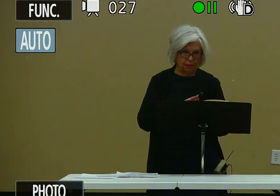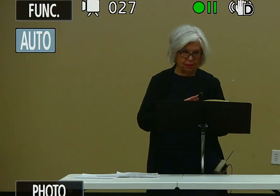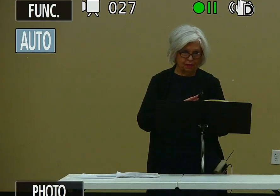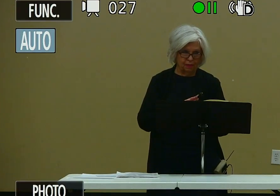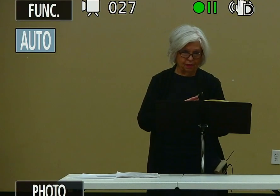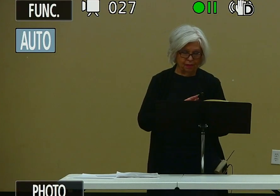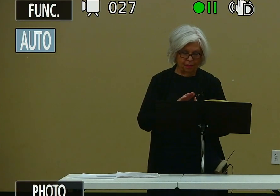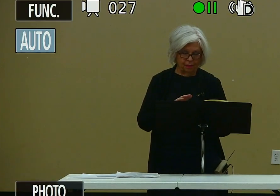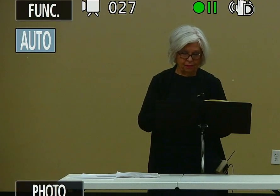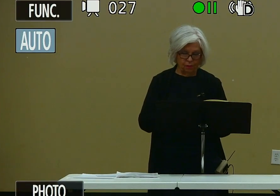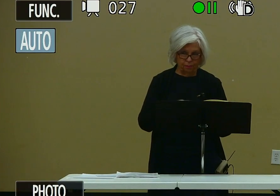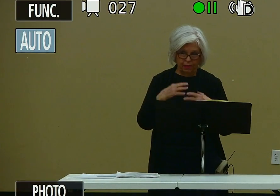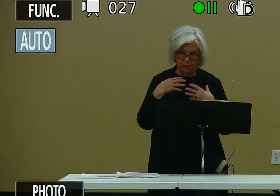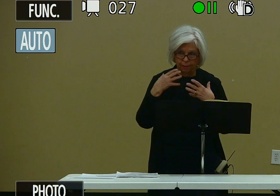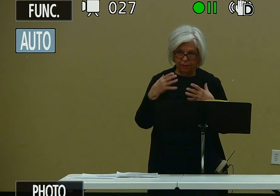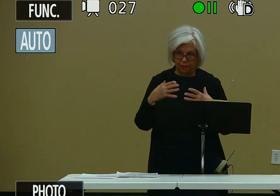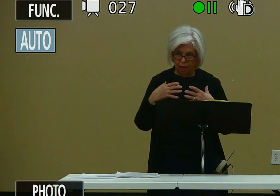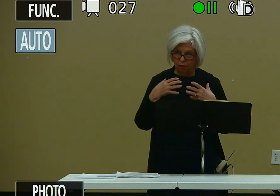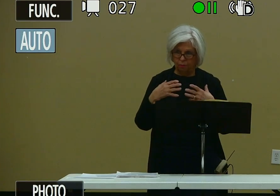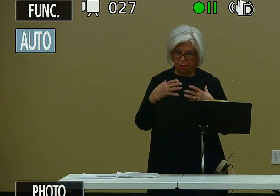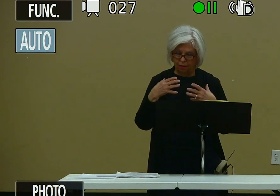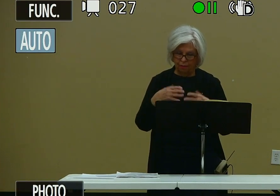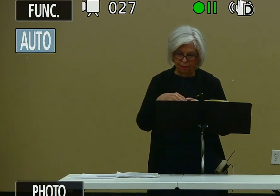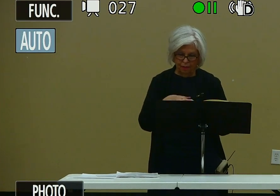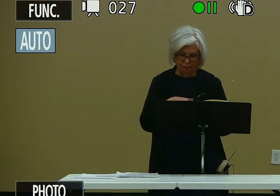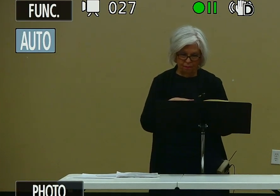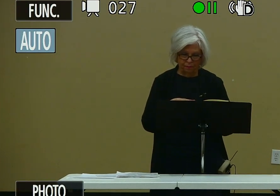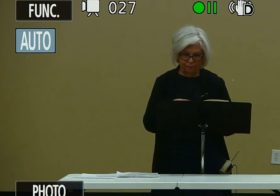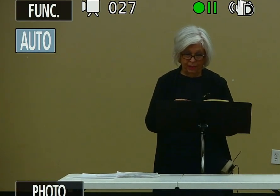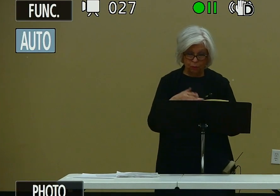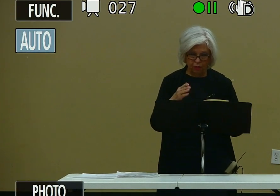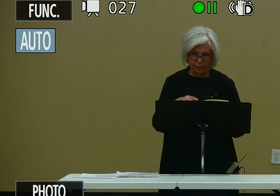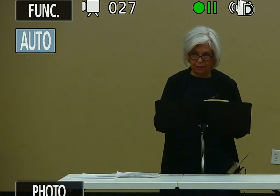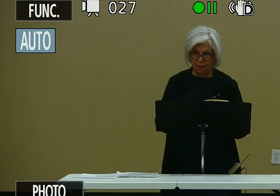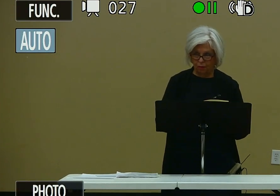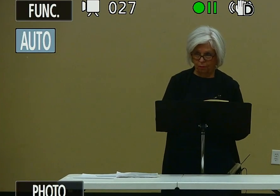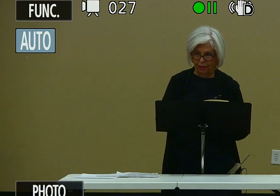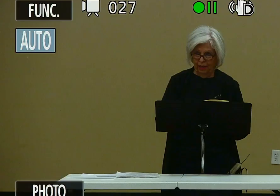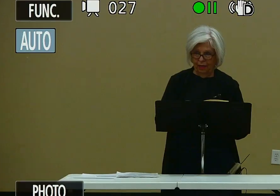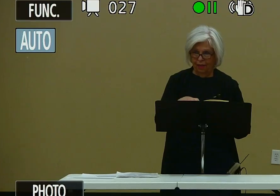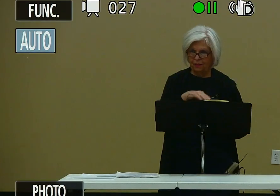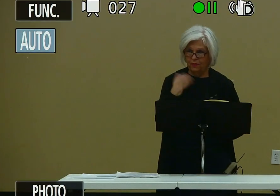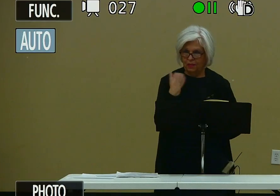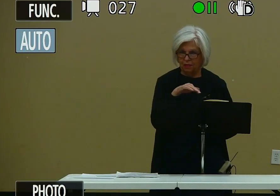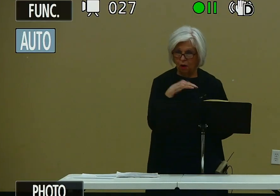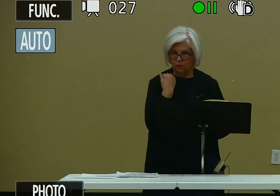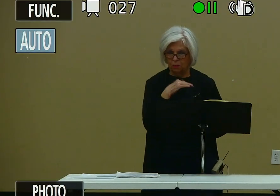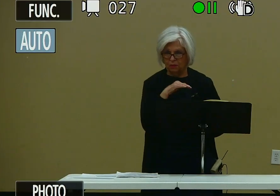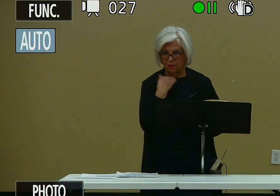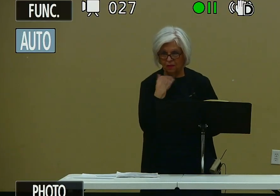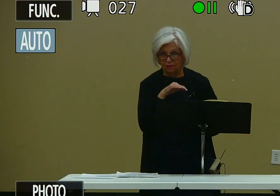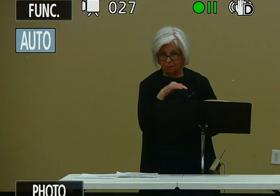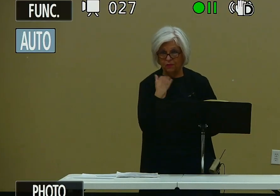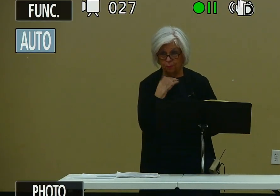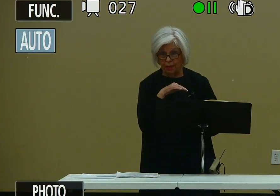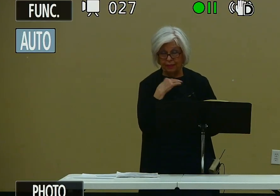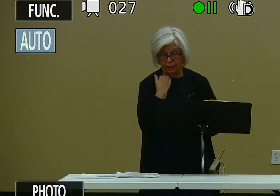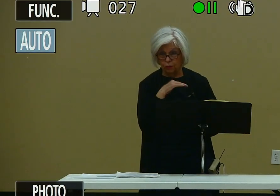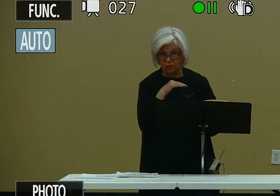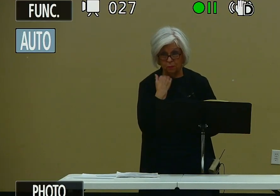speak. So he could make sound, but he wanted me to know. And then he also did this, which meant he couldn't